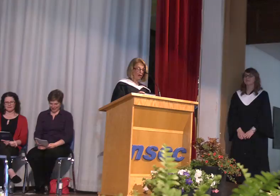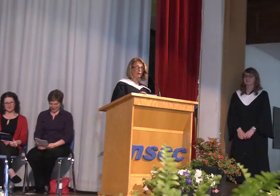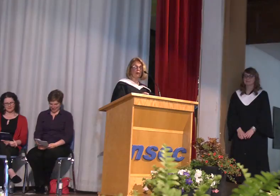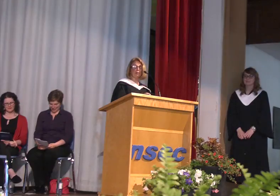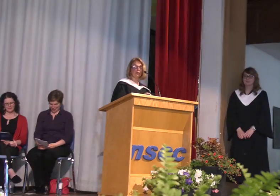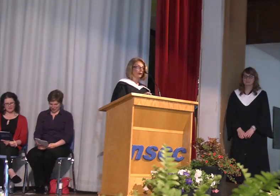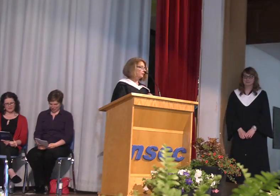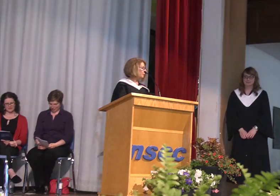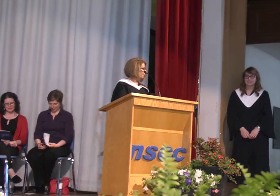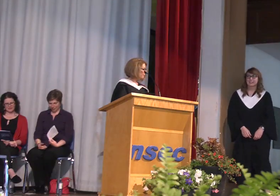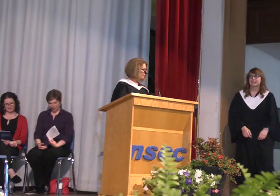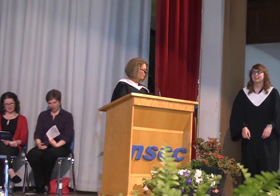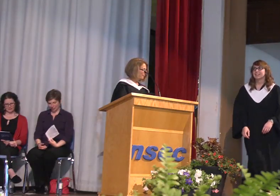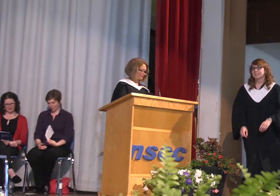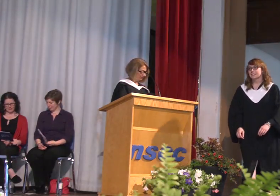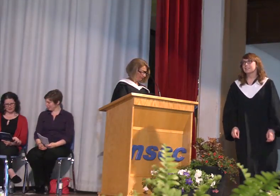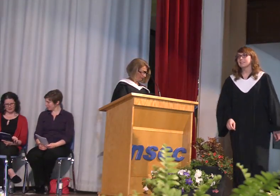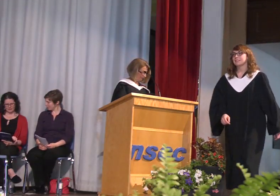Amanda Ryberg.